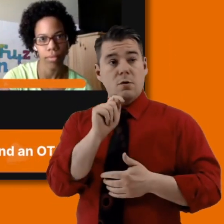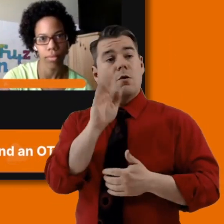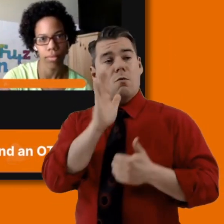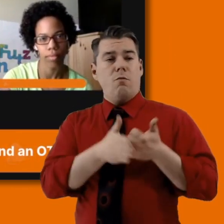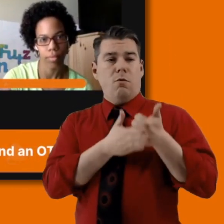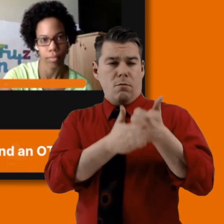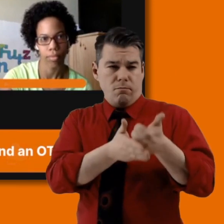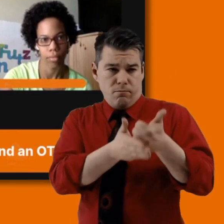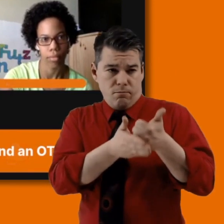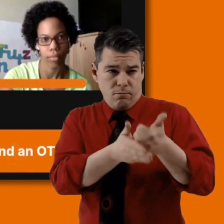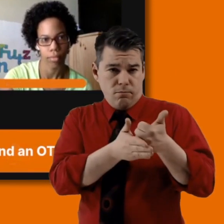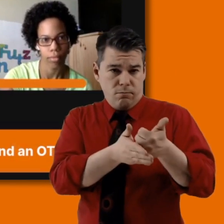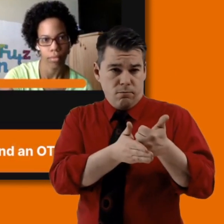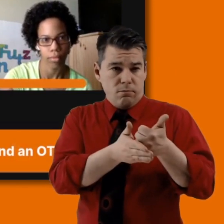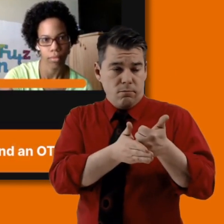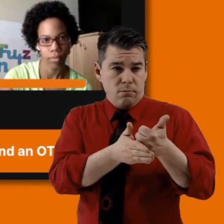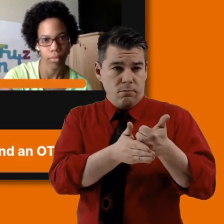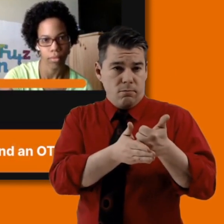And